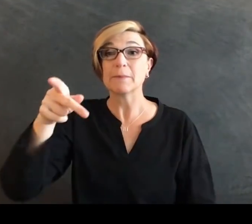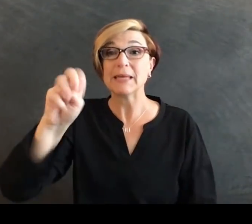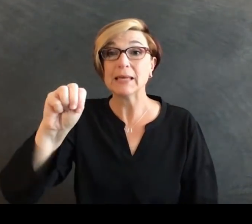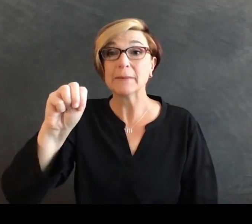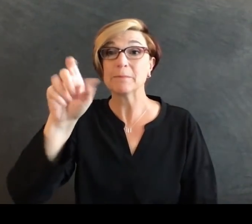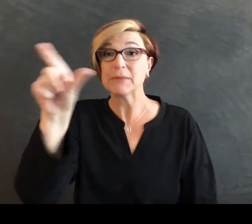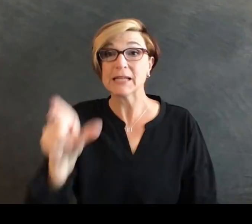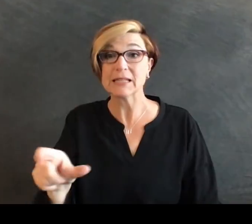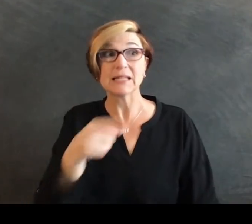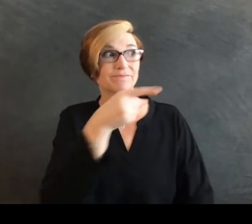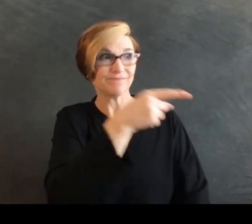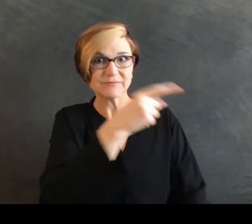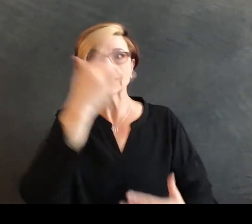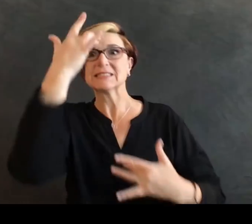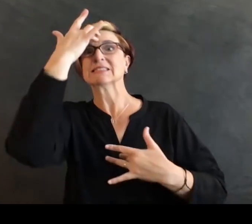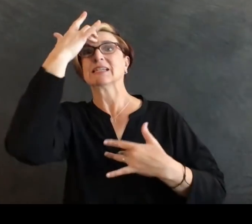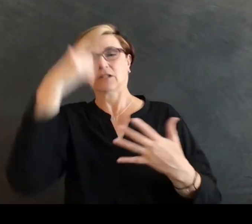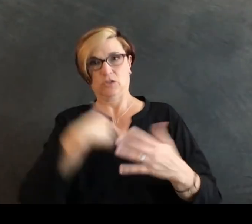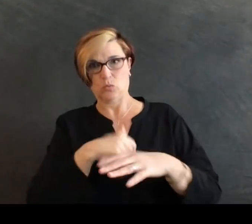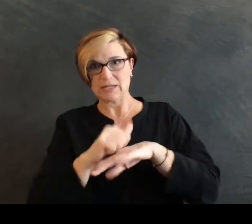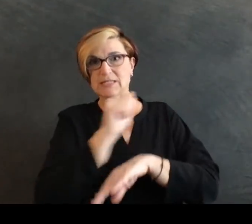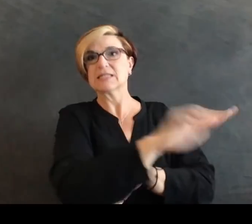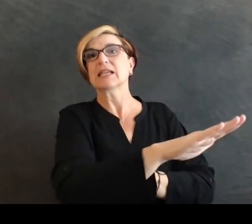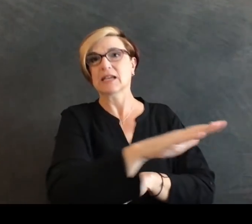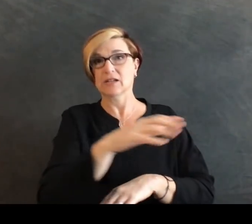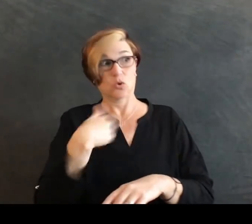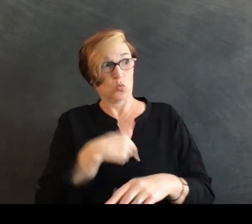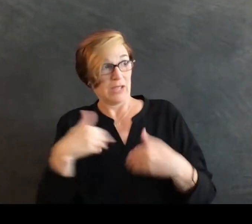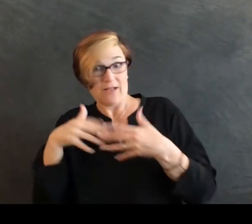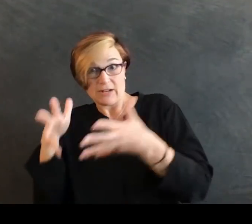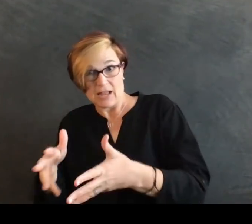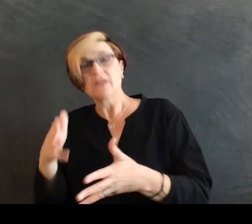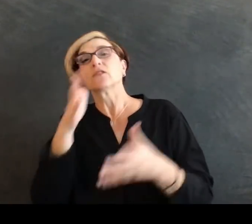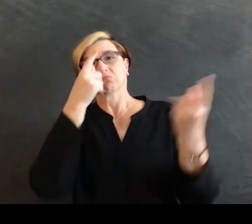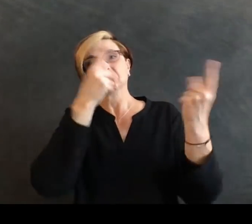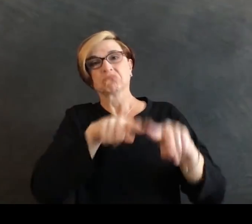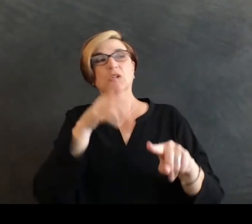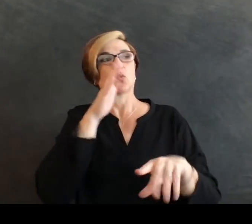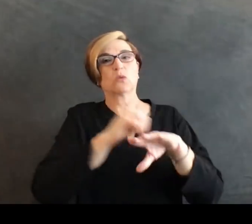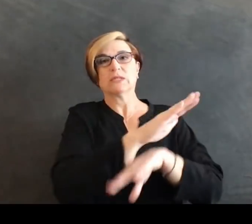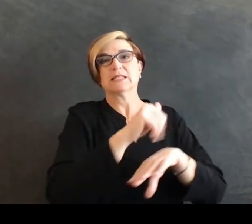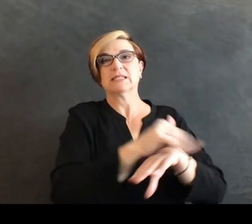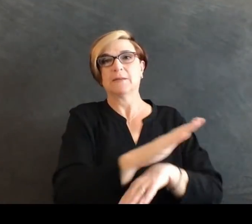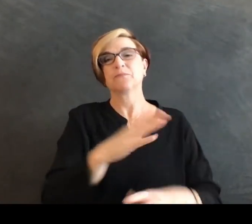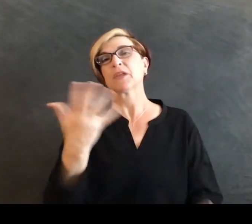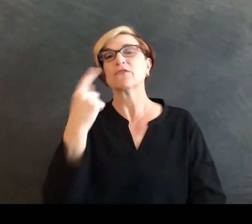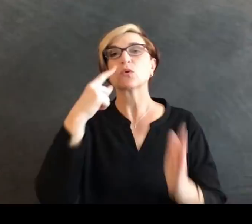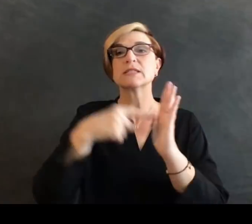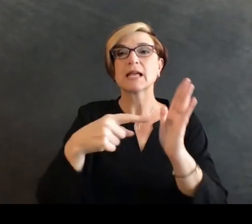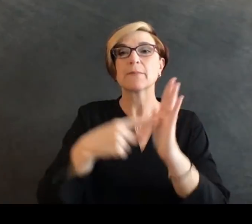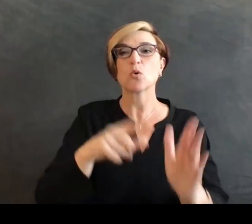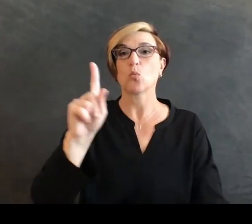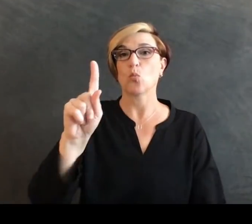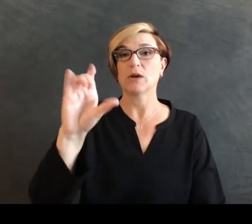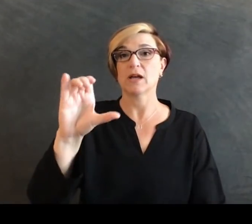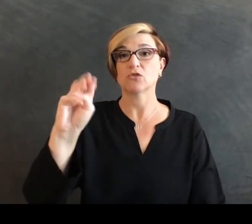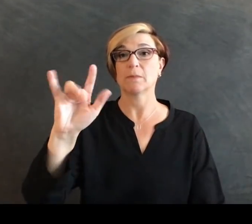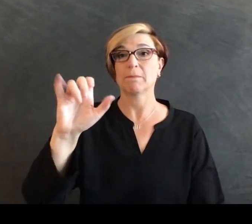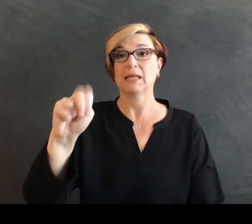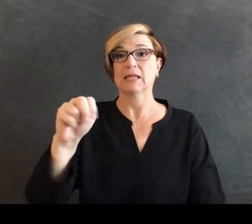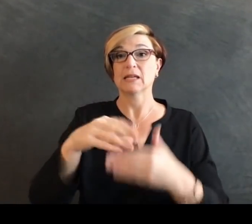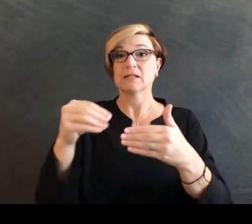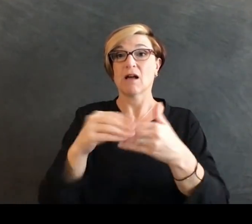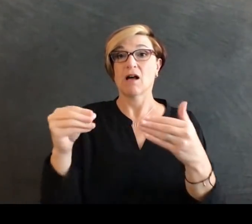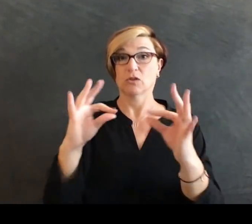have additional product that we don't need. We're going to be sending approximately $100 million worth